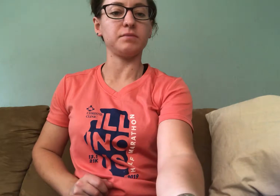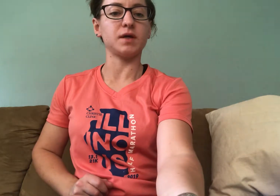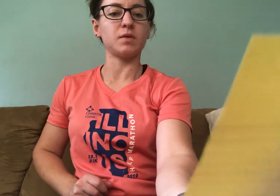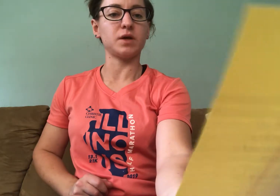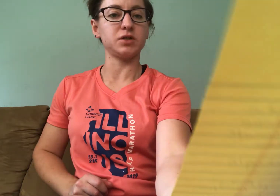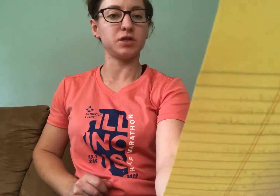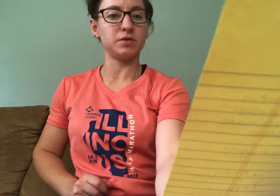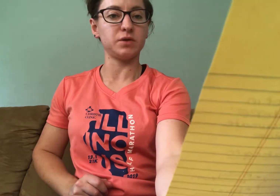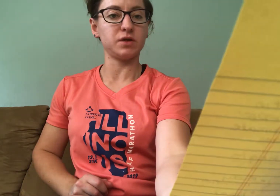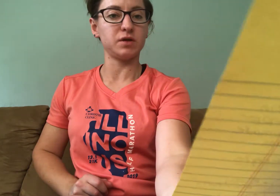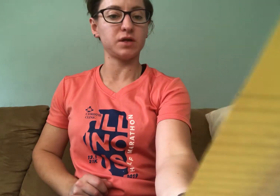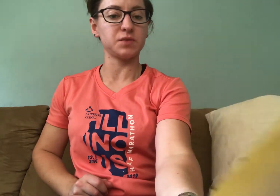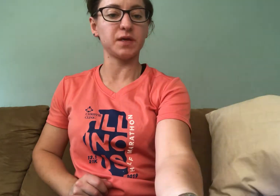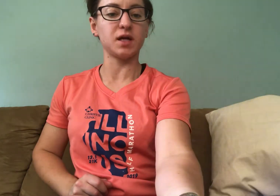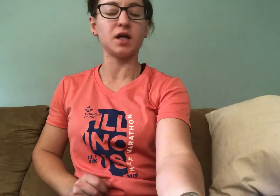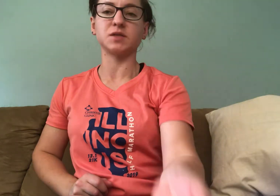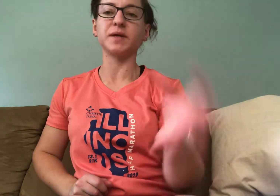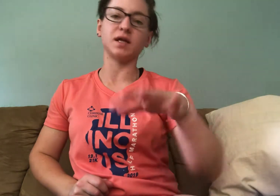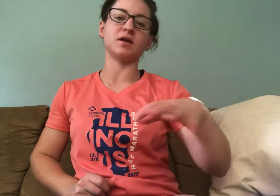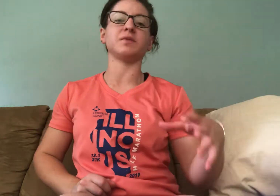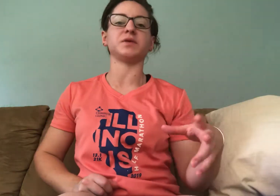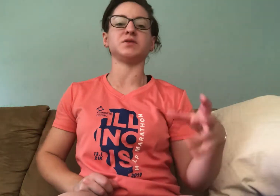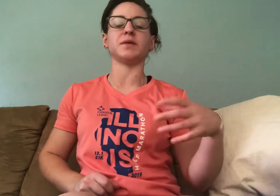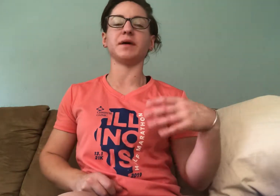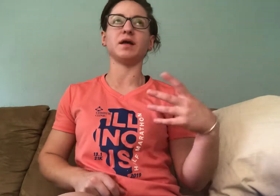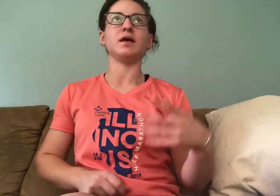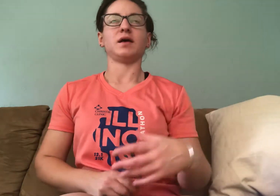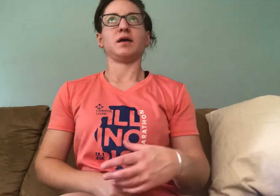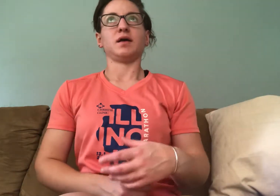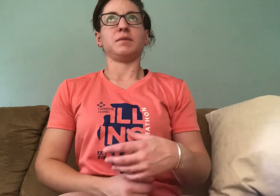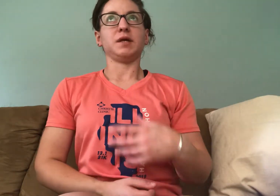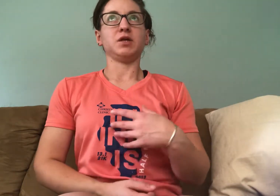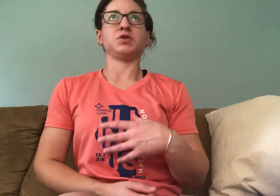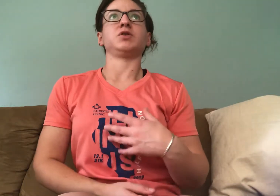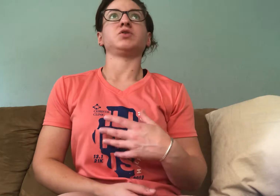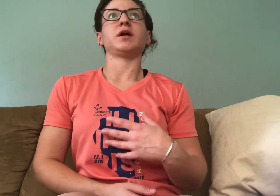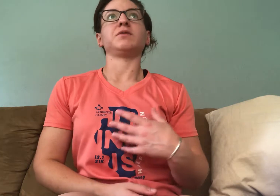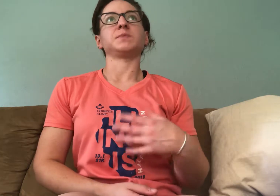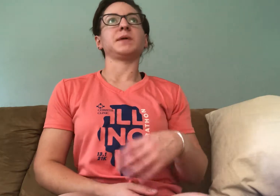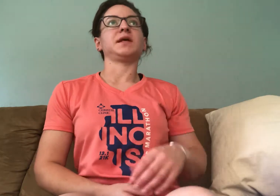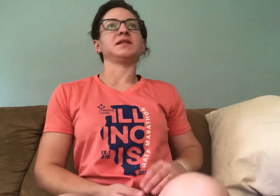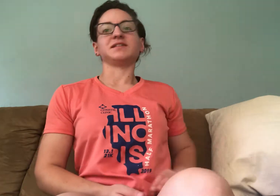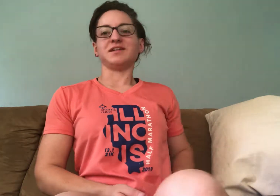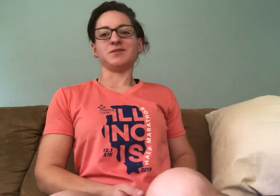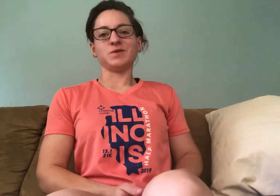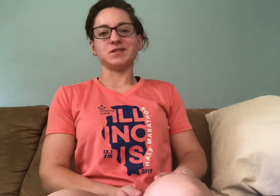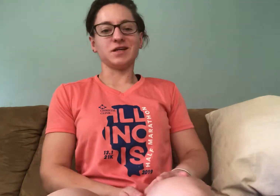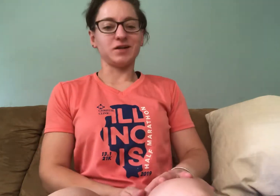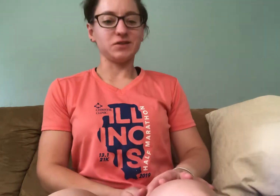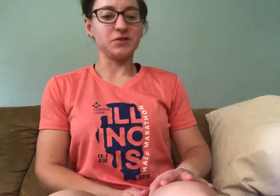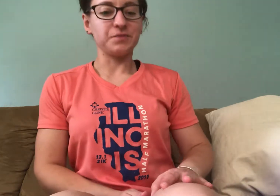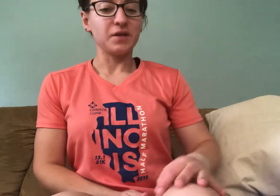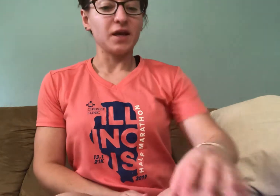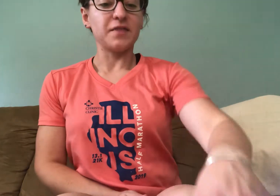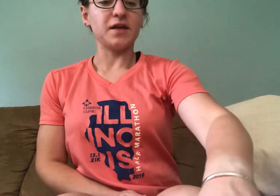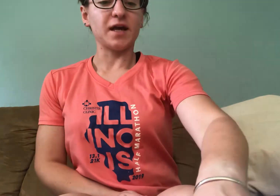that I want to share with you here and explain. And I'll explain it here a little bit too. That might be easier than trying to explain it and assign to you on Saturday too. And then I have